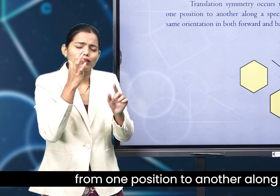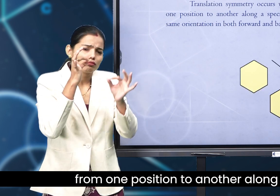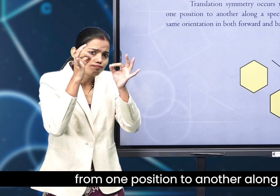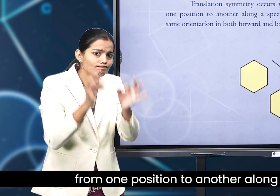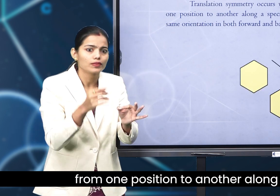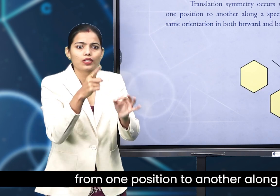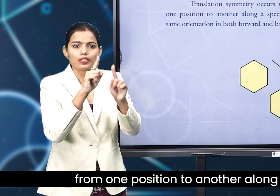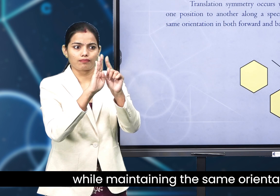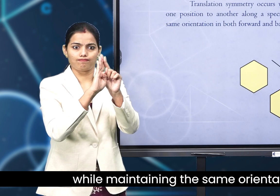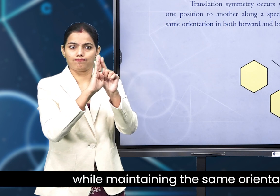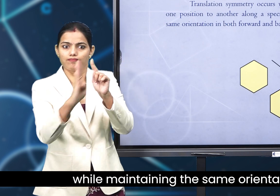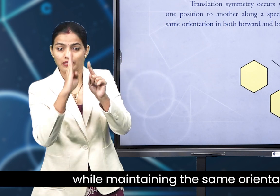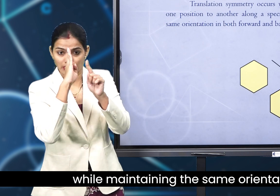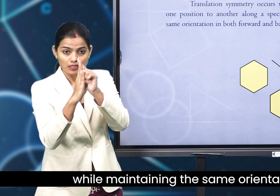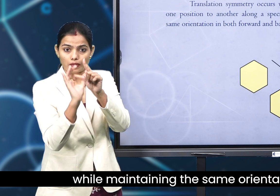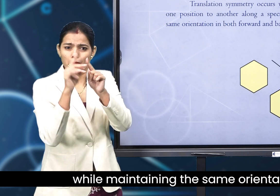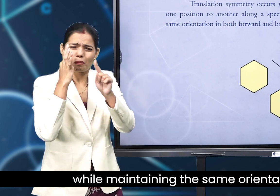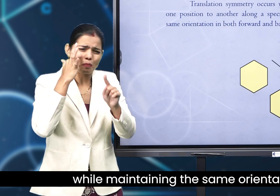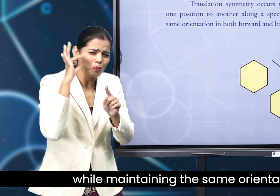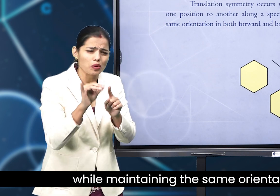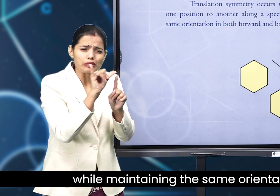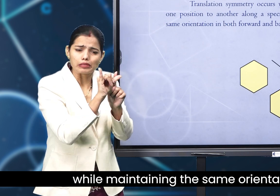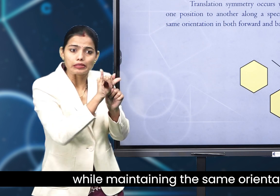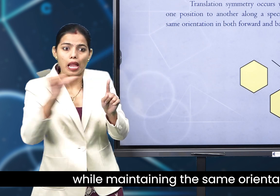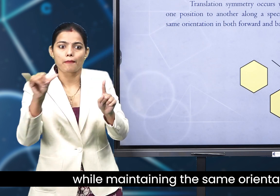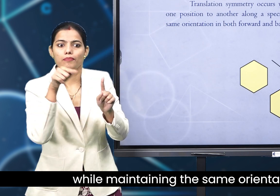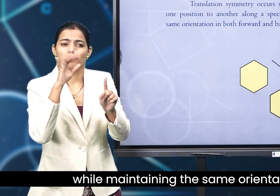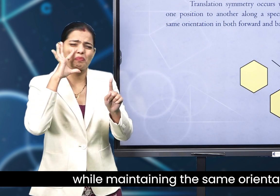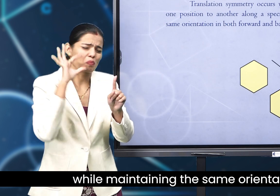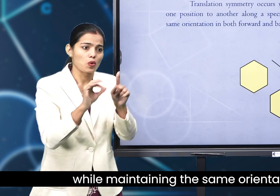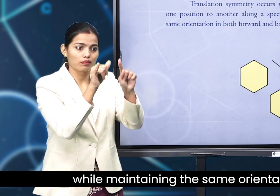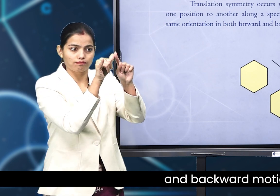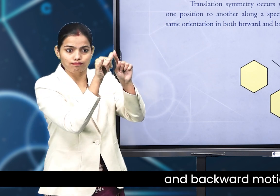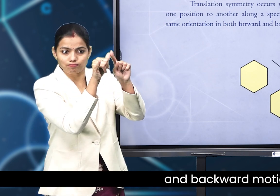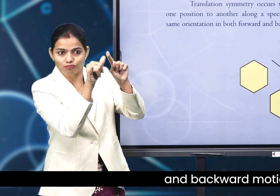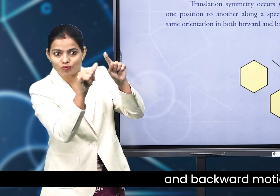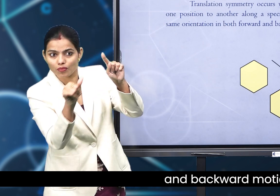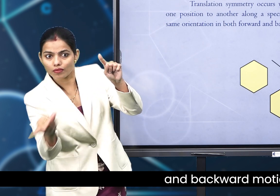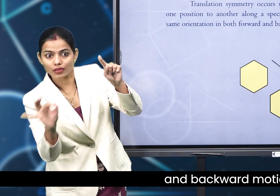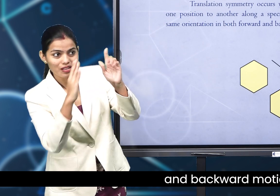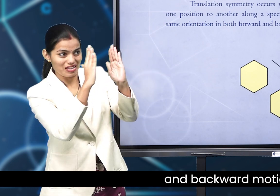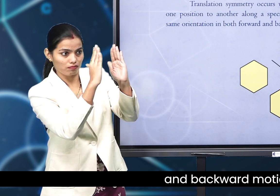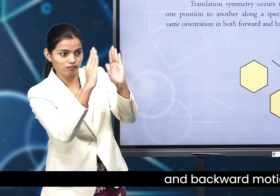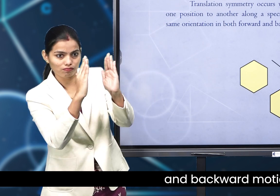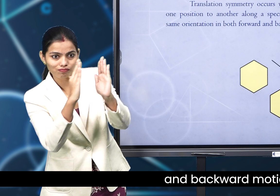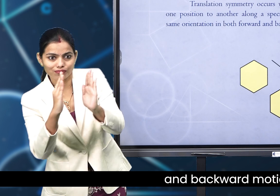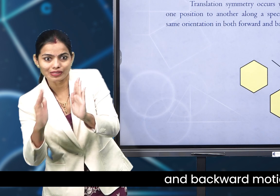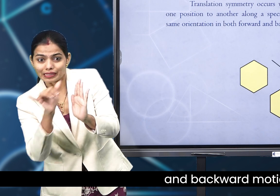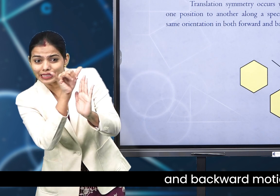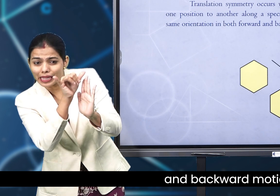direction while maintaining the same orientation in both forward and backward motions.